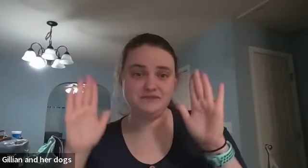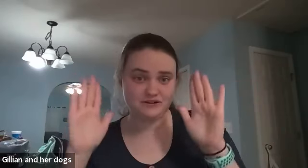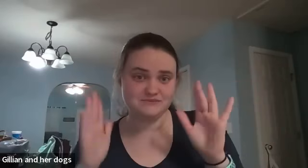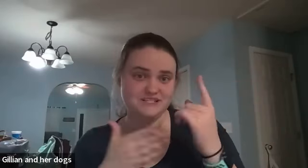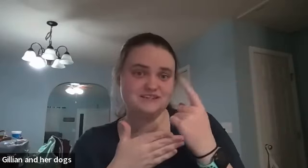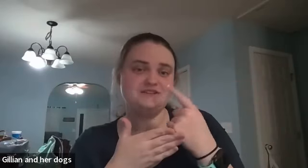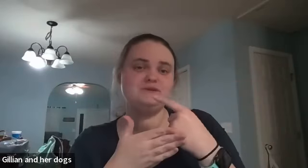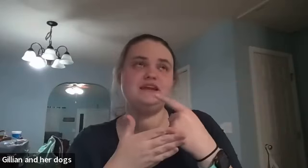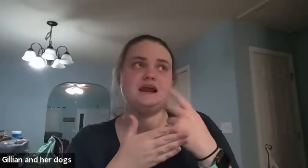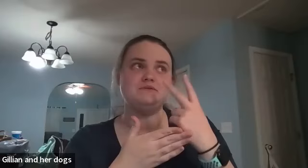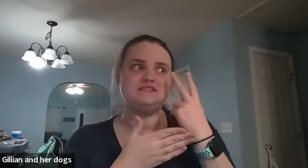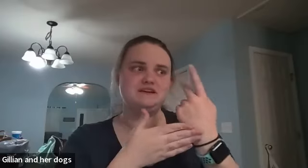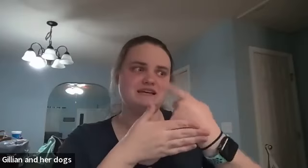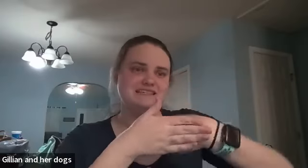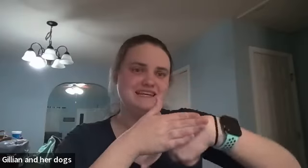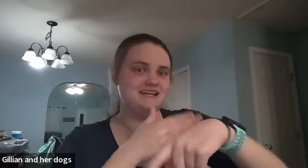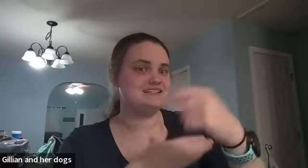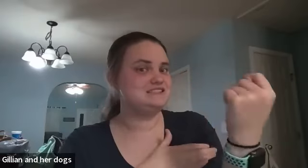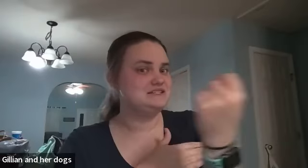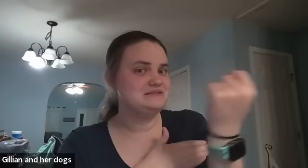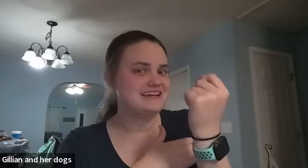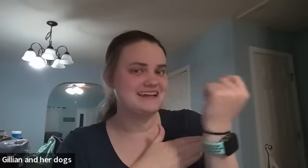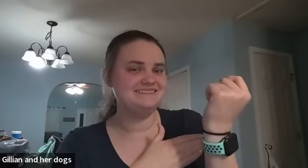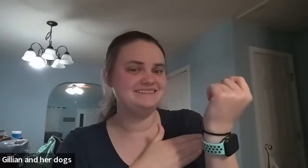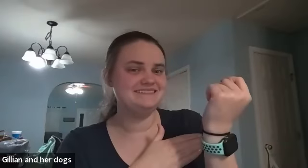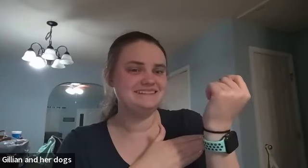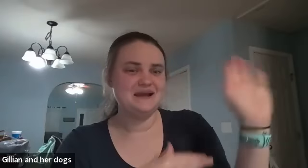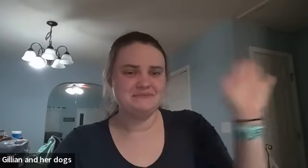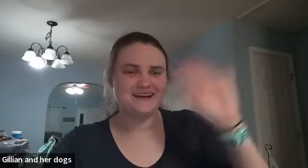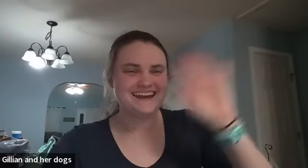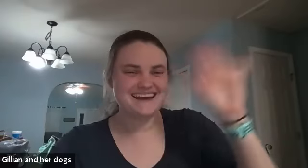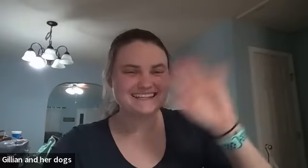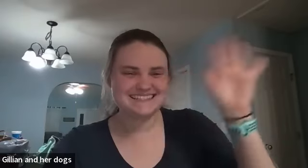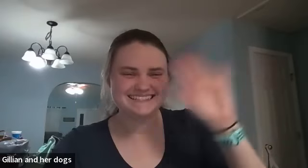awesome rest of y'all's week, and I will see you guys next Tuesday. Bye, guys.